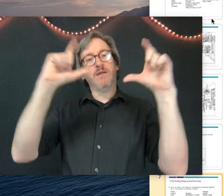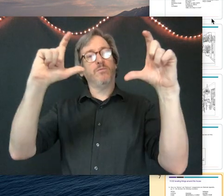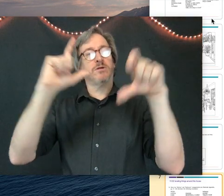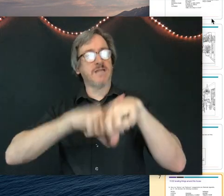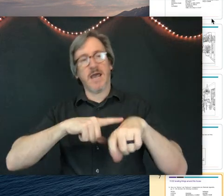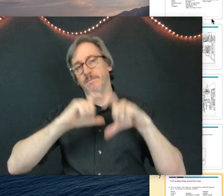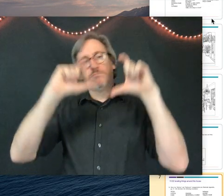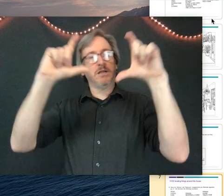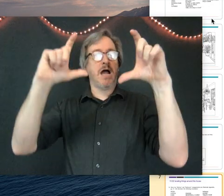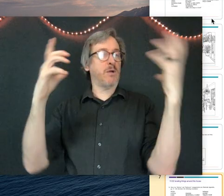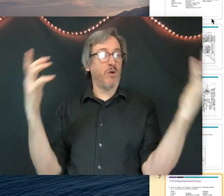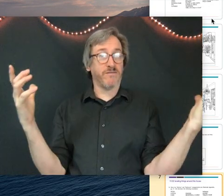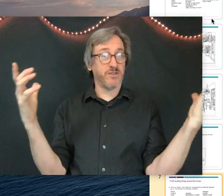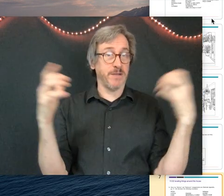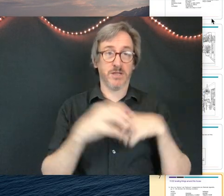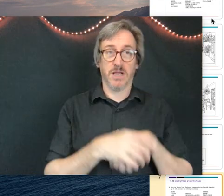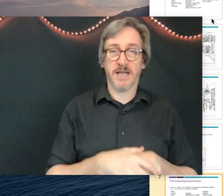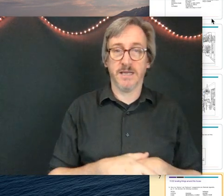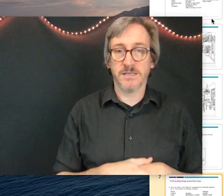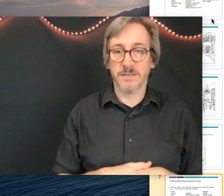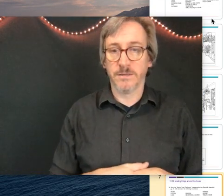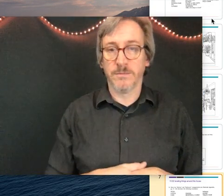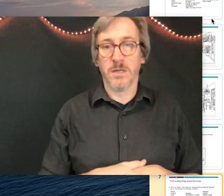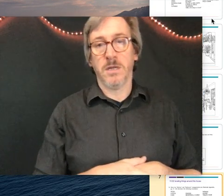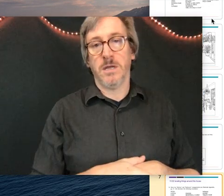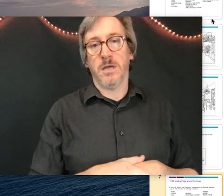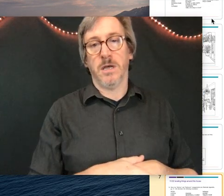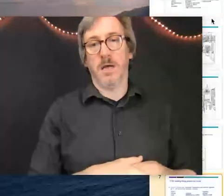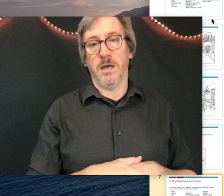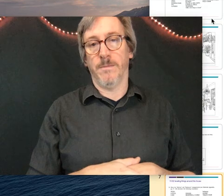Once again, we're time, clock, whatever the shape of the clock is.